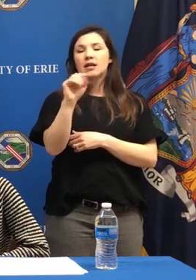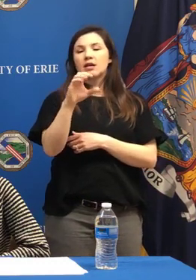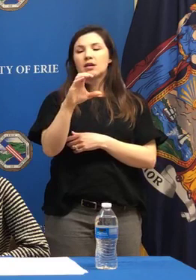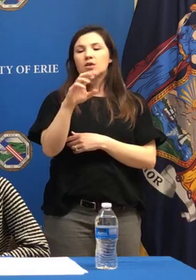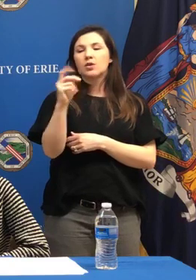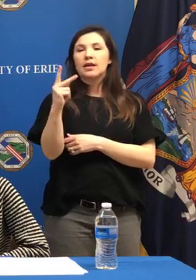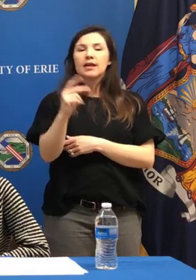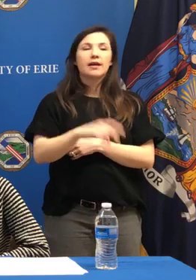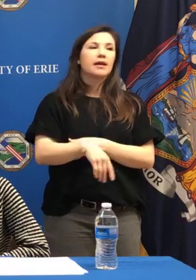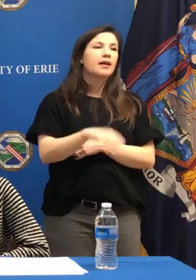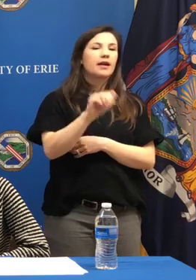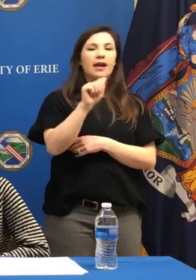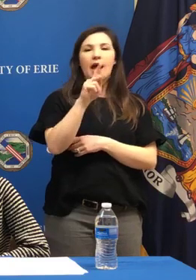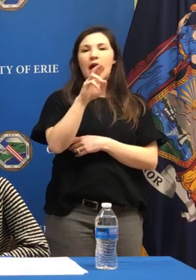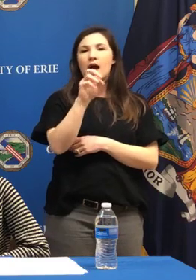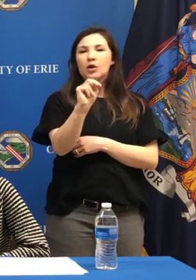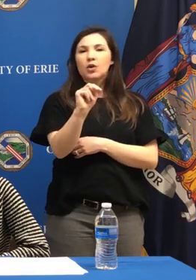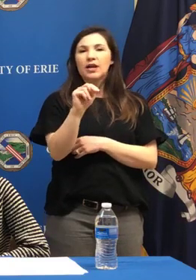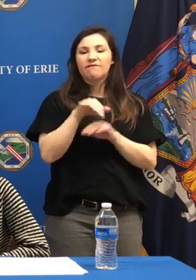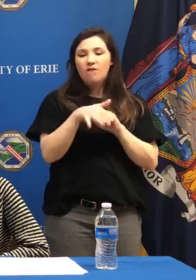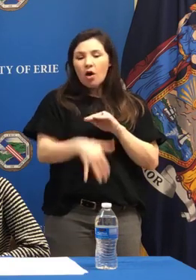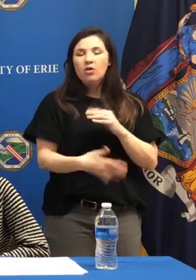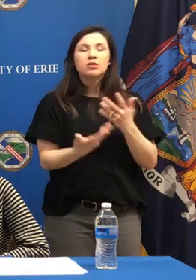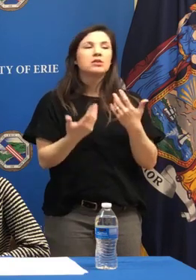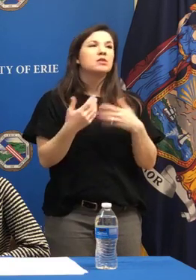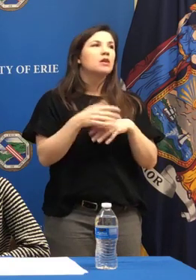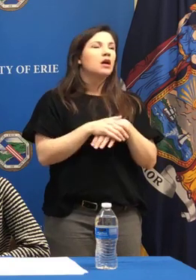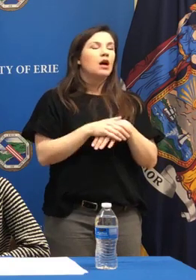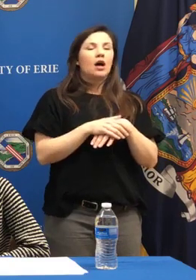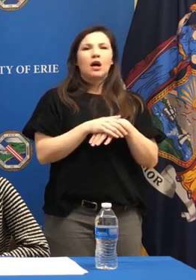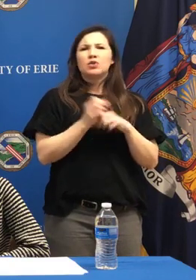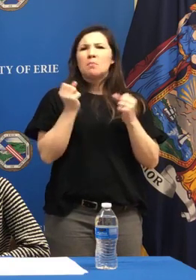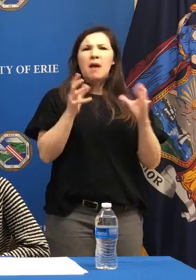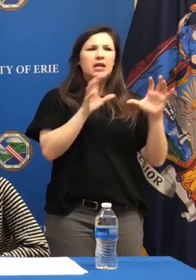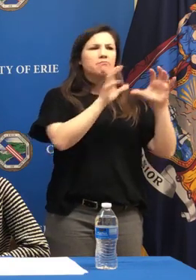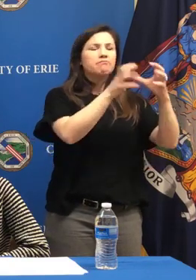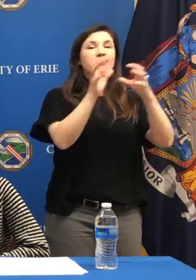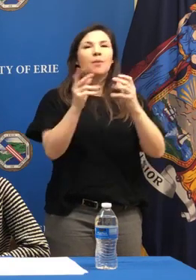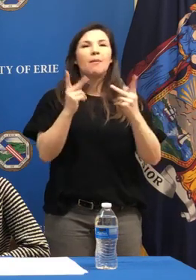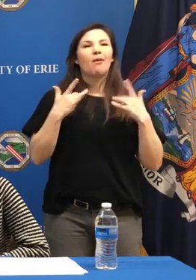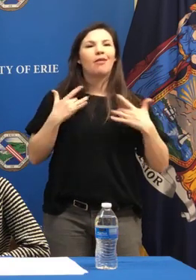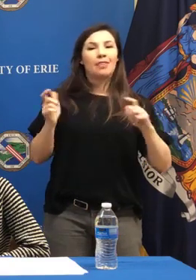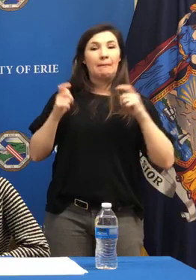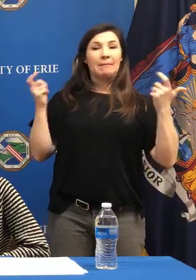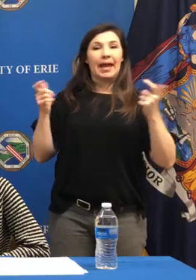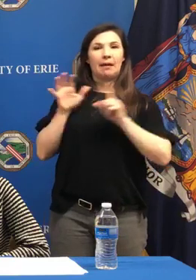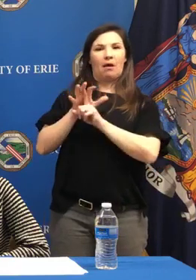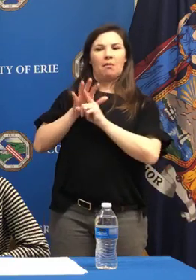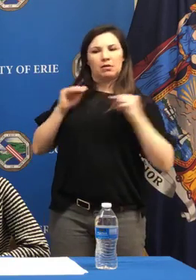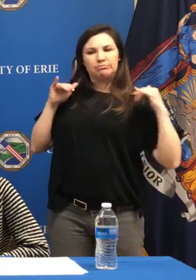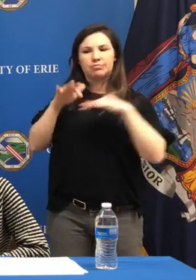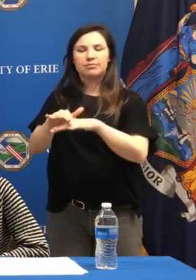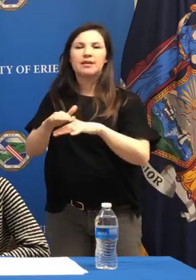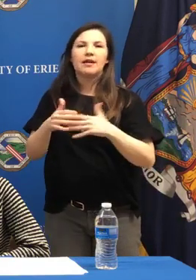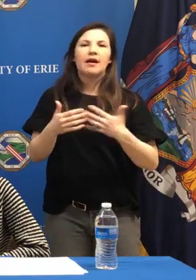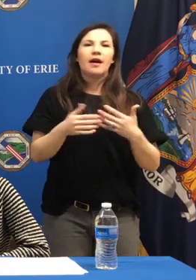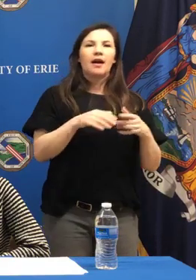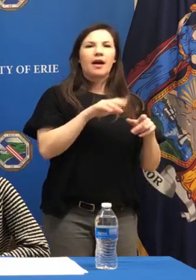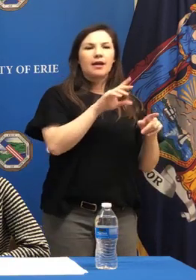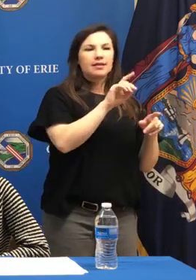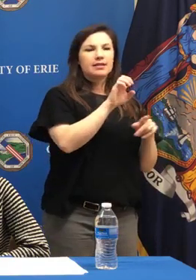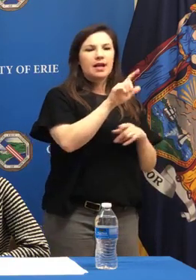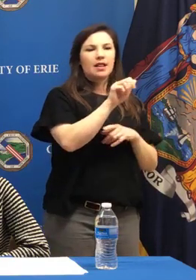we have a lot of pocket parks in the city of Buffalo. What we're seeing is a lot of people are going to the big parks, Chestnut Ridge and in the city of